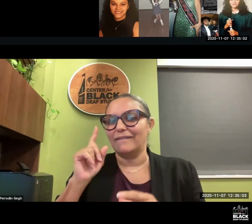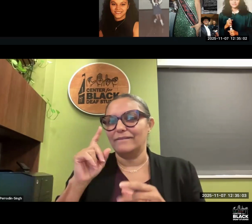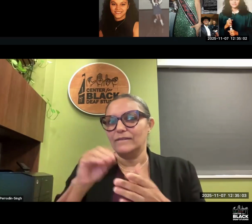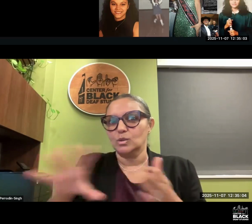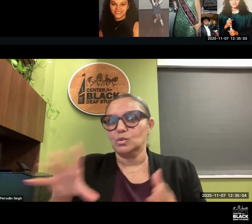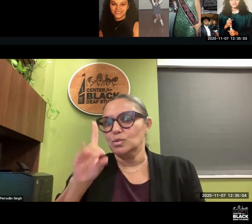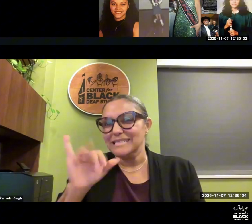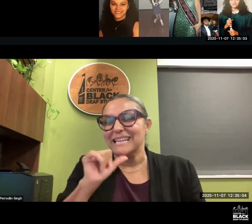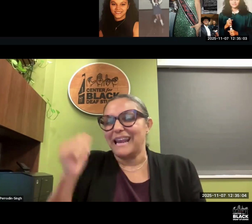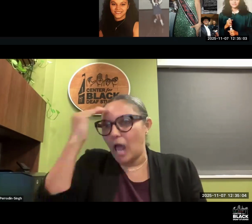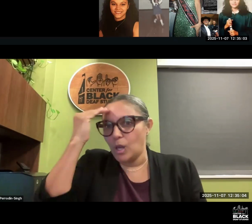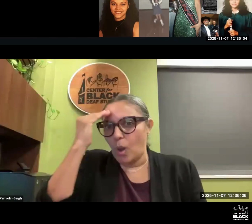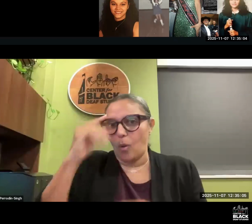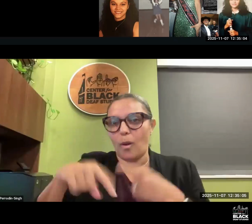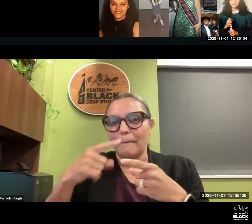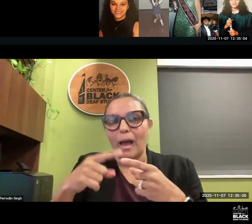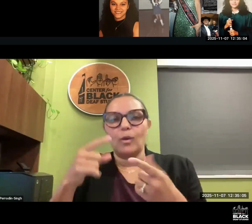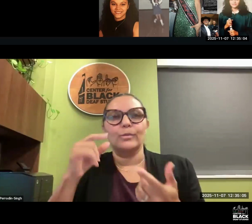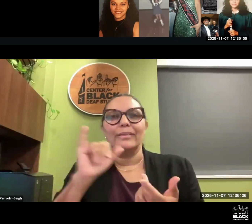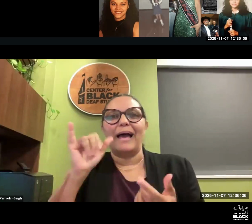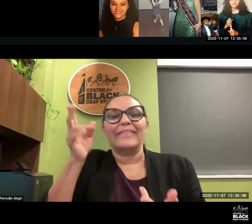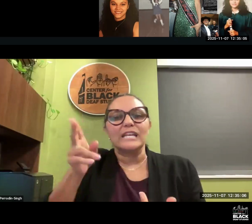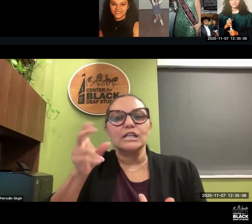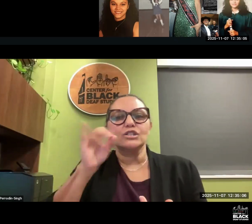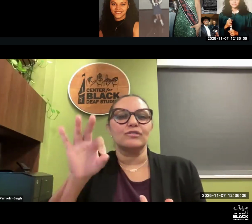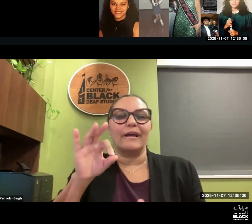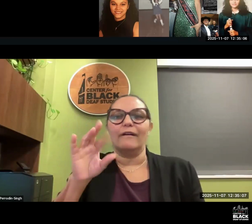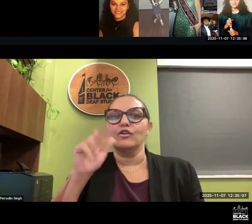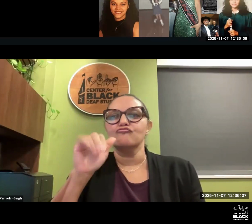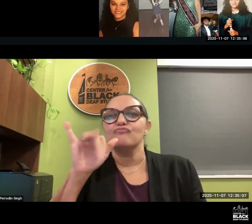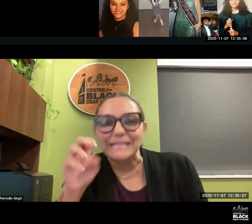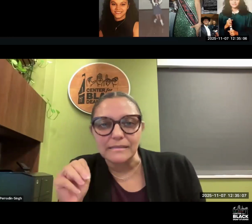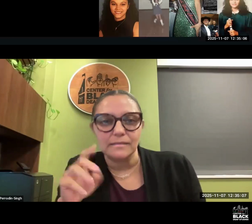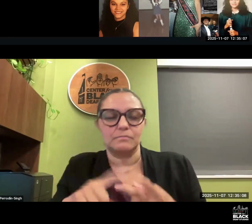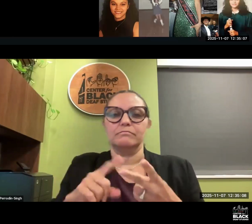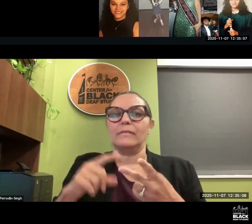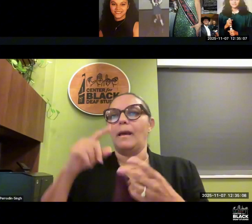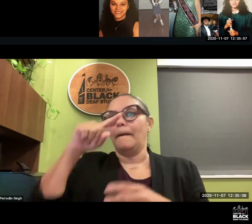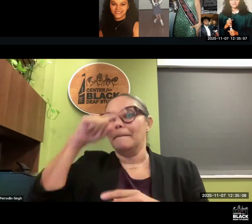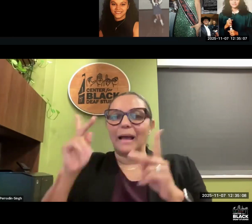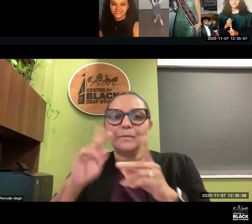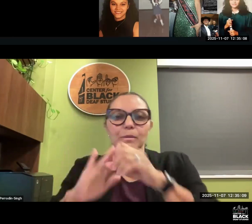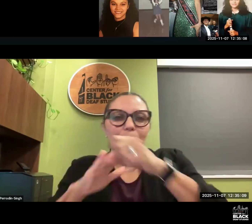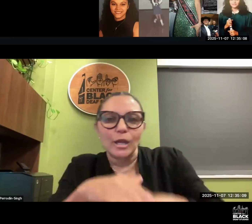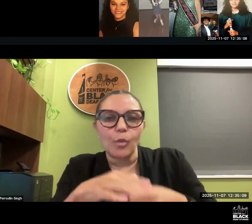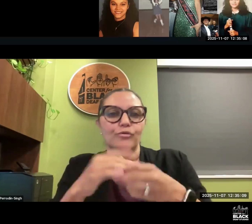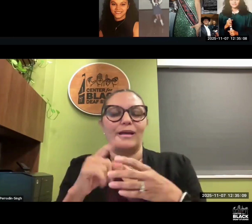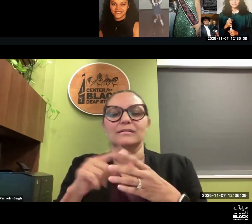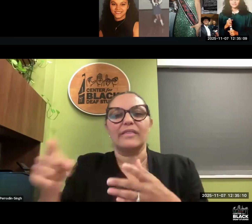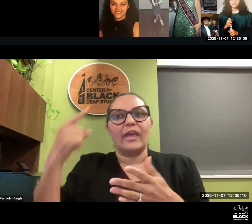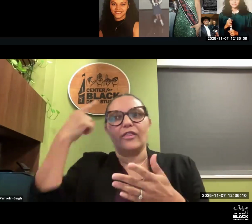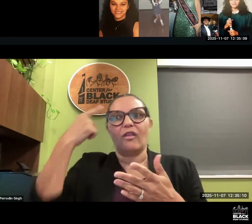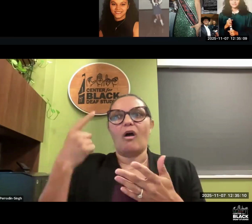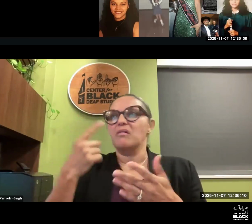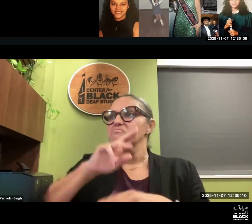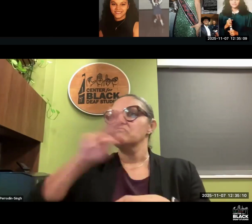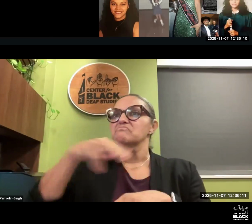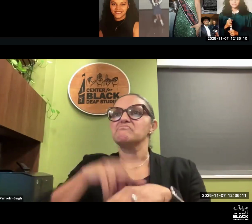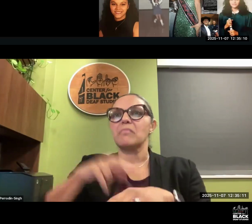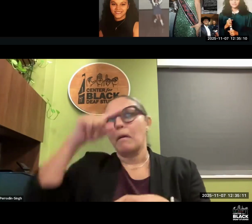my surprise, a lot of the students weren't aware about the history of racism, what it means to be oppressed,